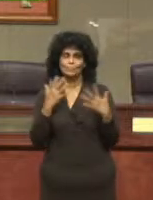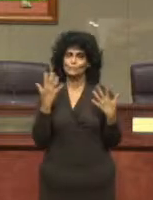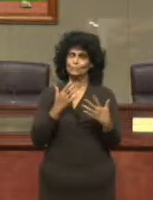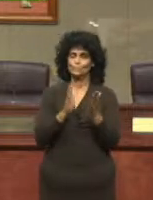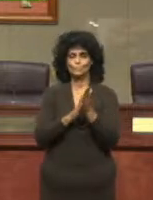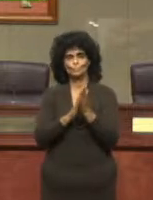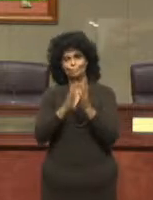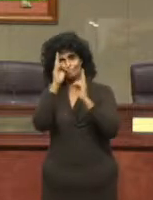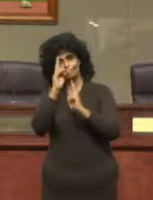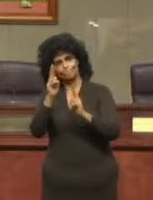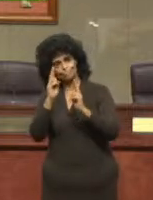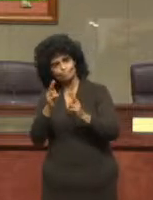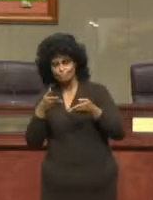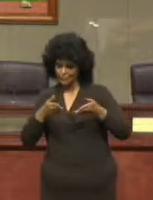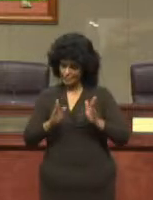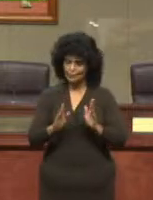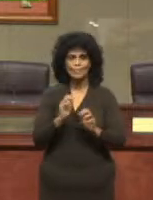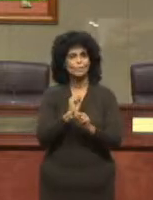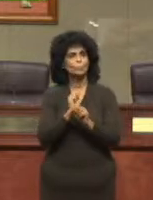employees to go to work.